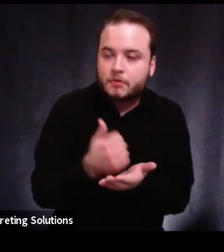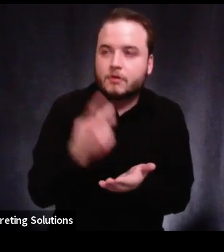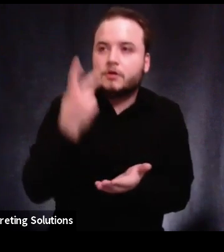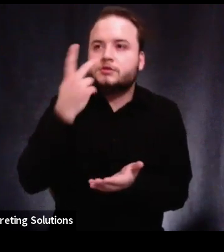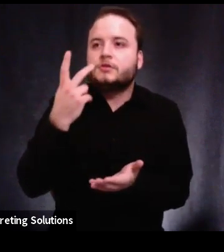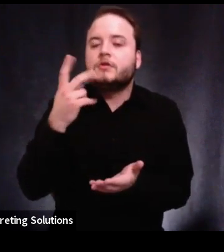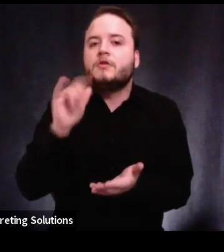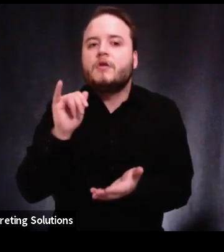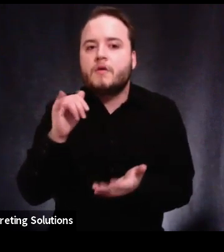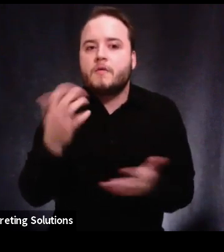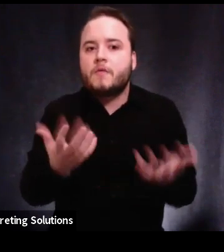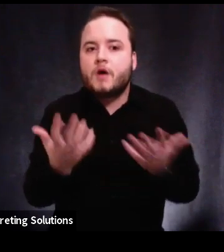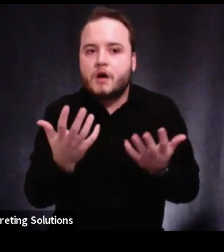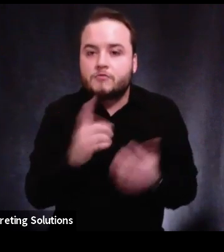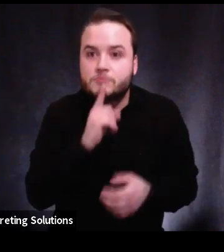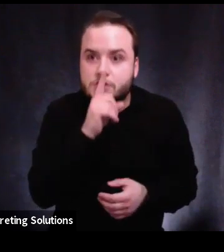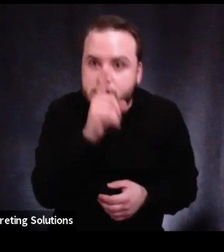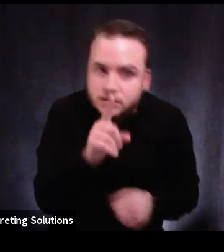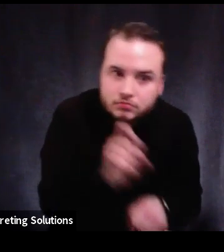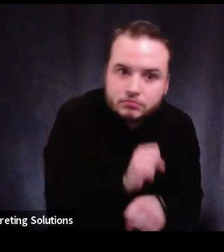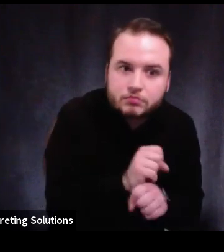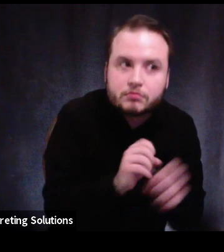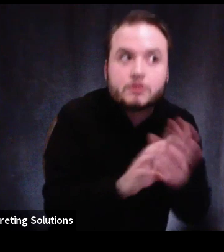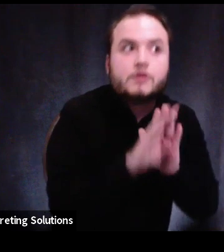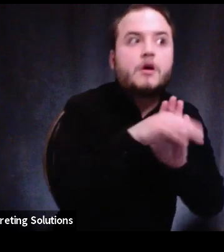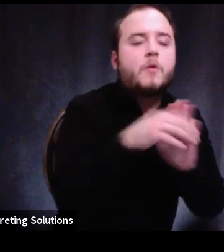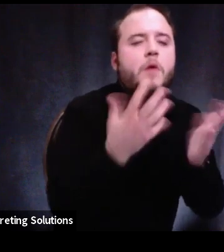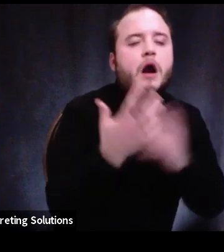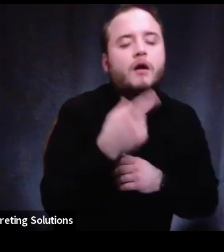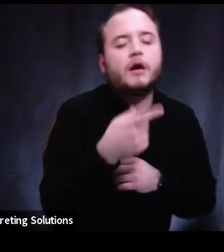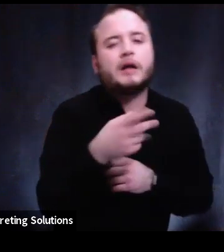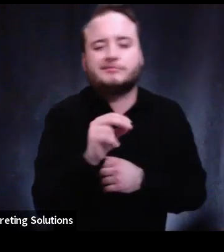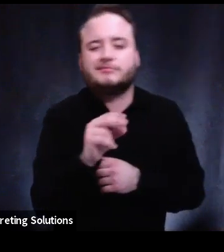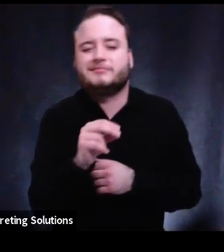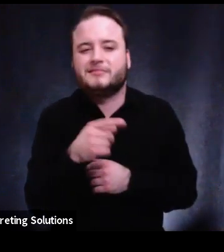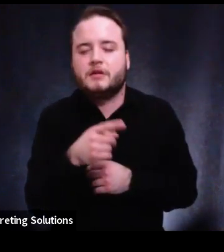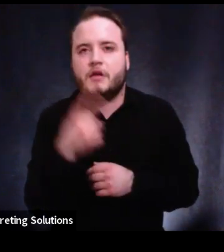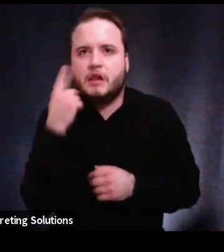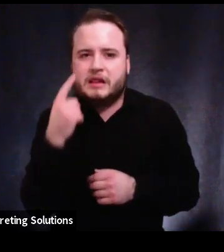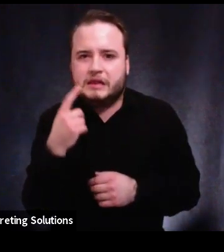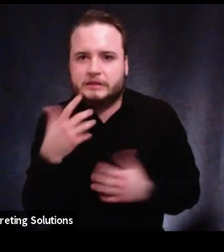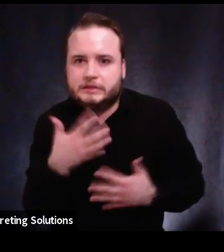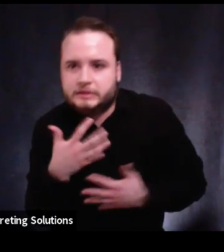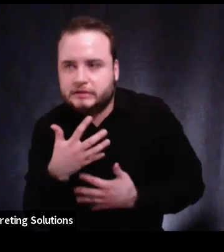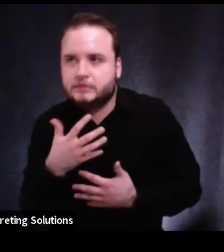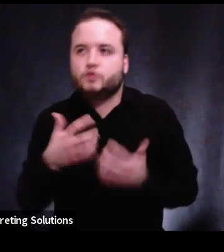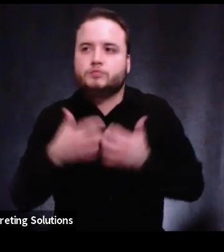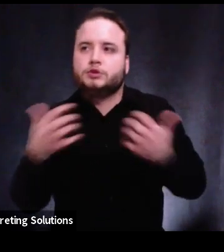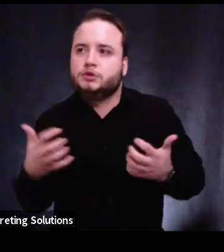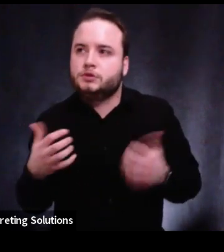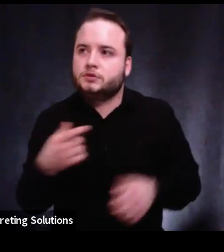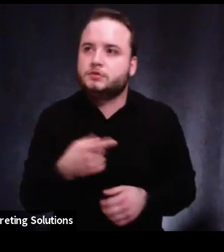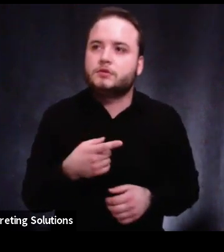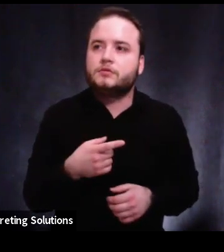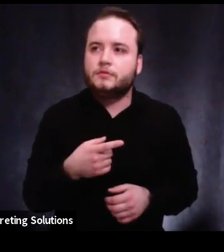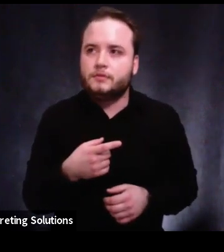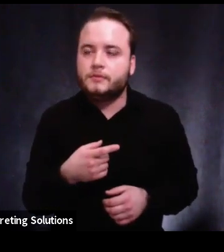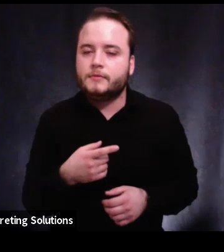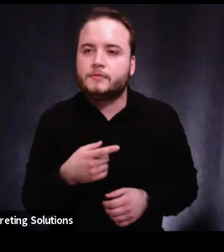outcomes. As the commissioner said, when the healthcare providers worked with a